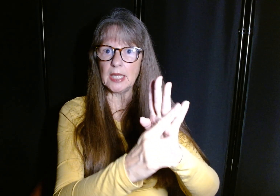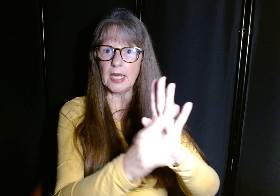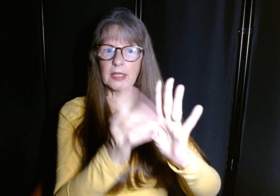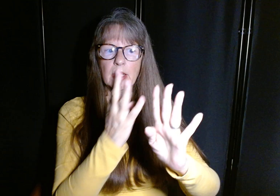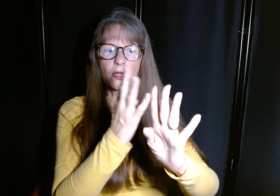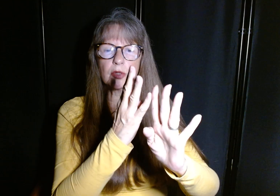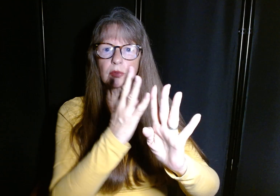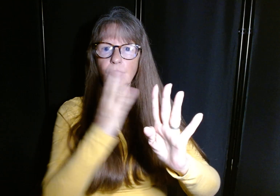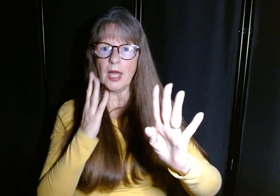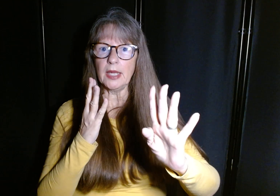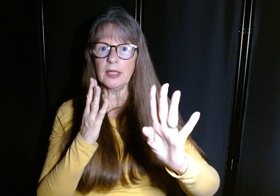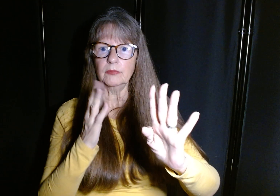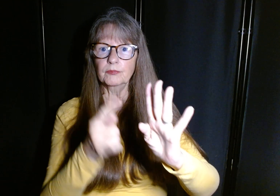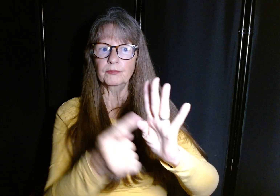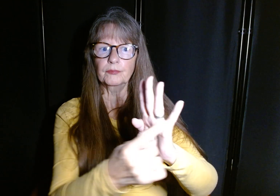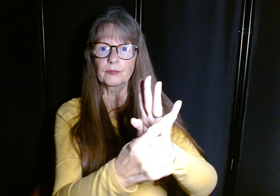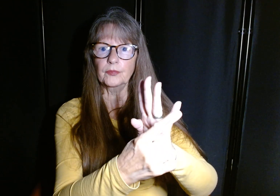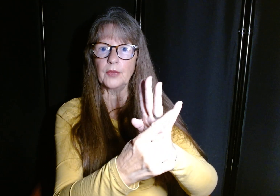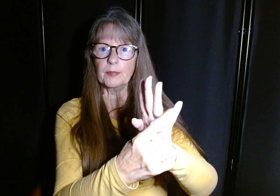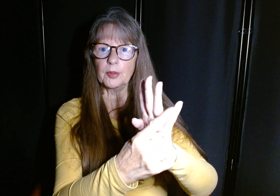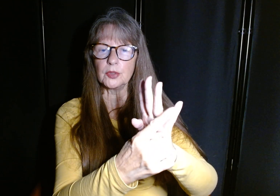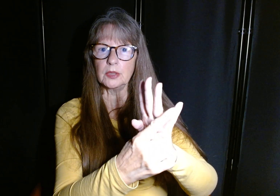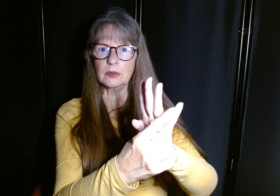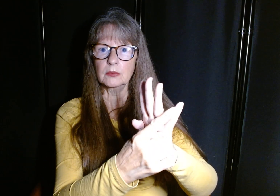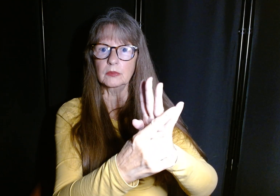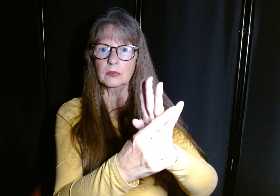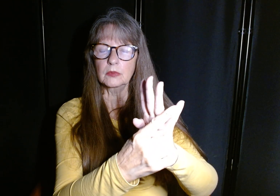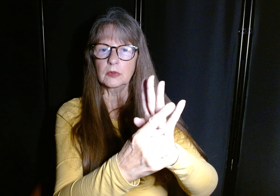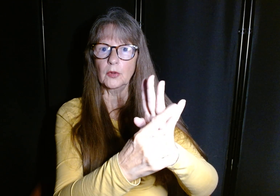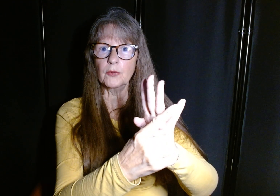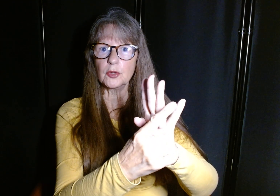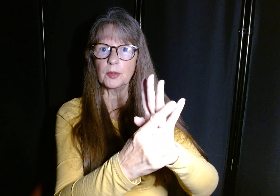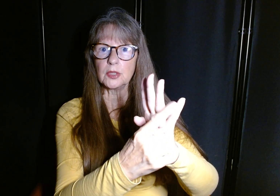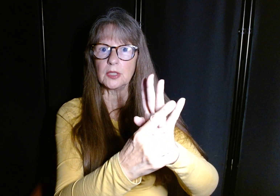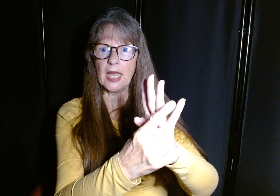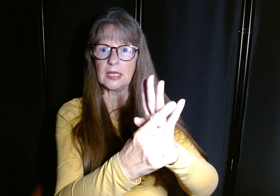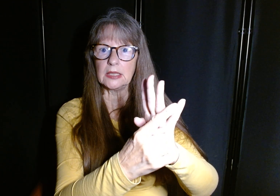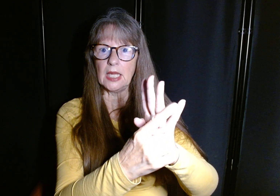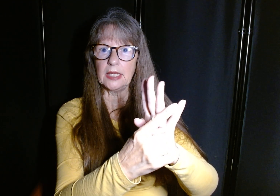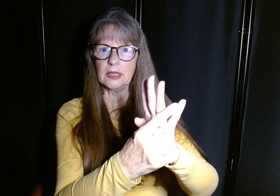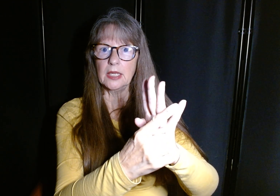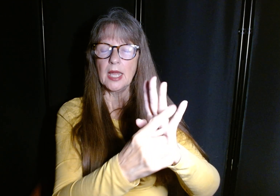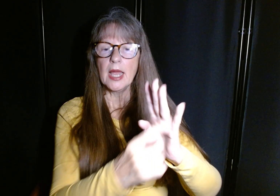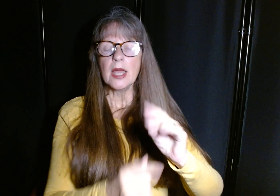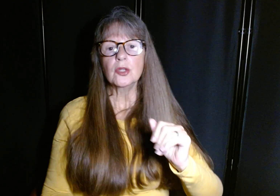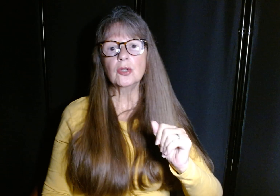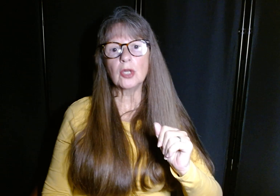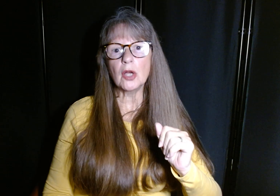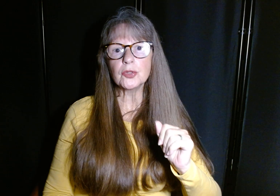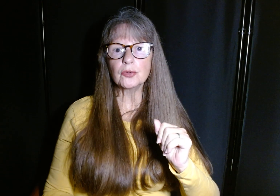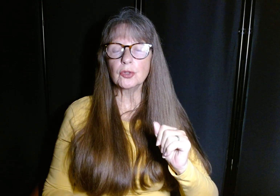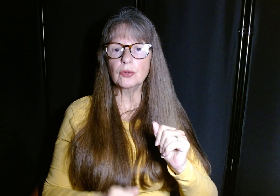line. So line, that person, the very first person, the head of the line. You could also do